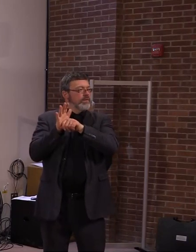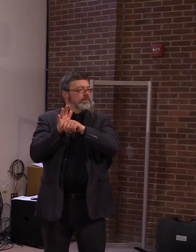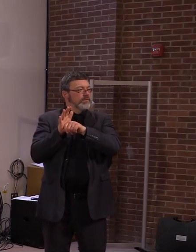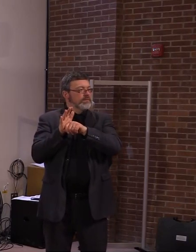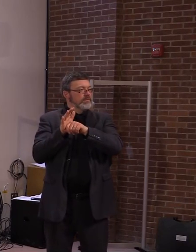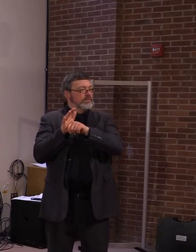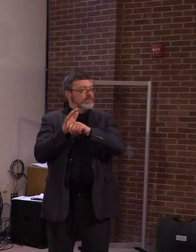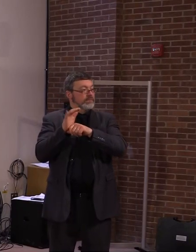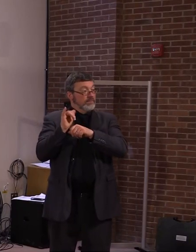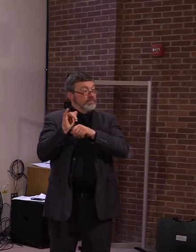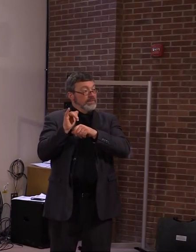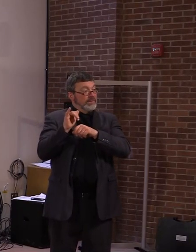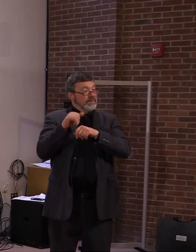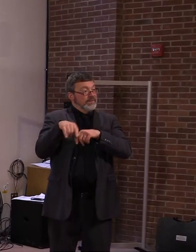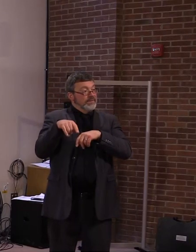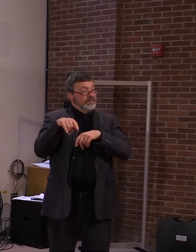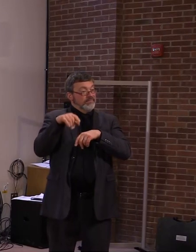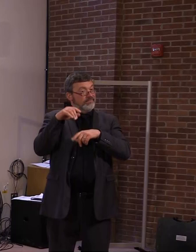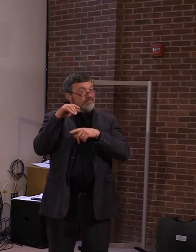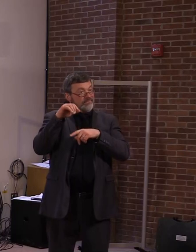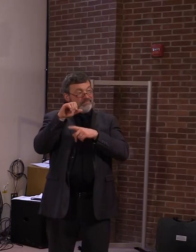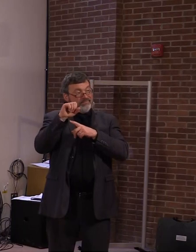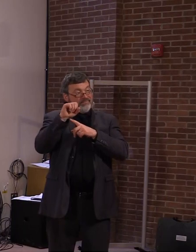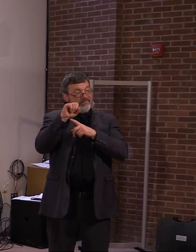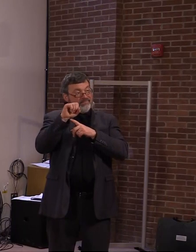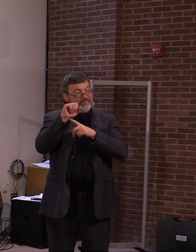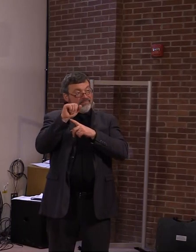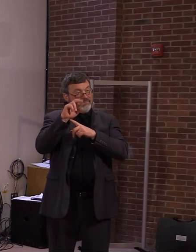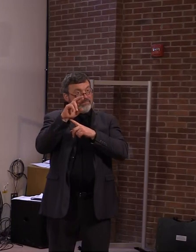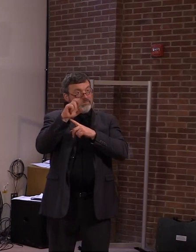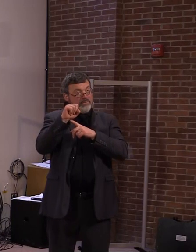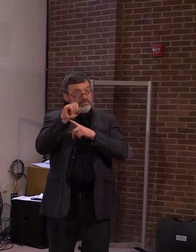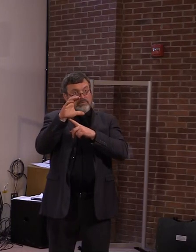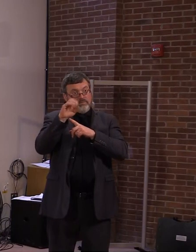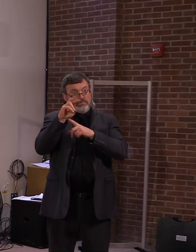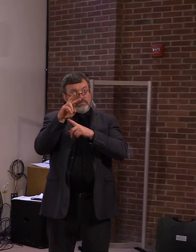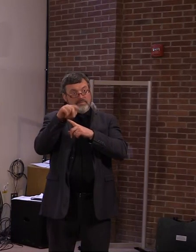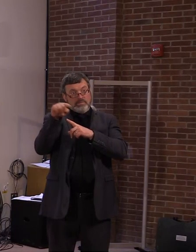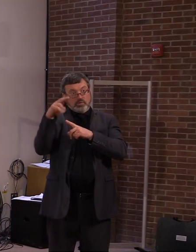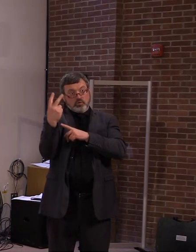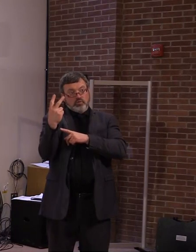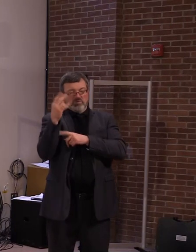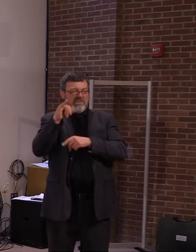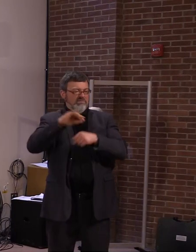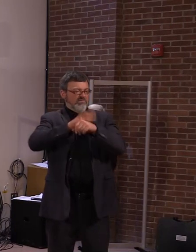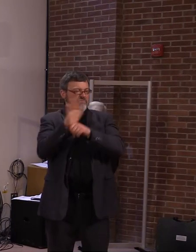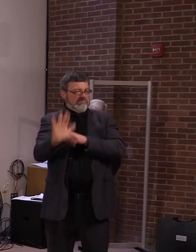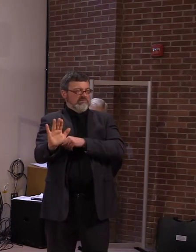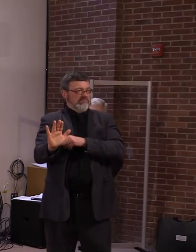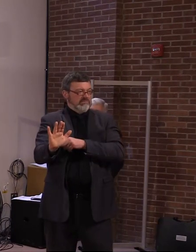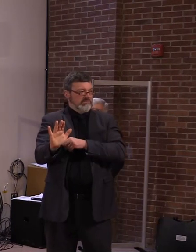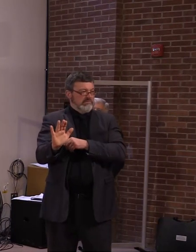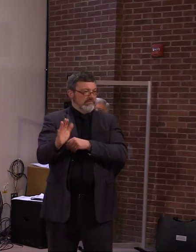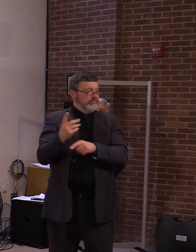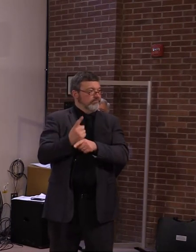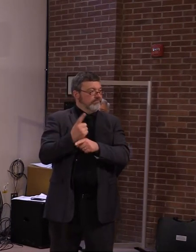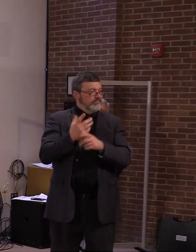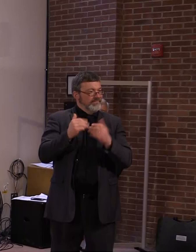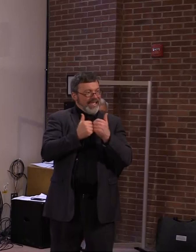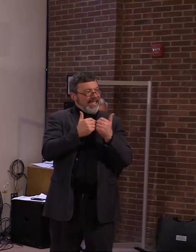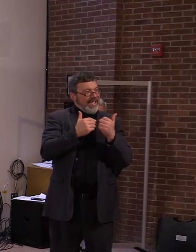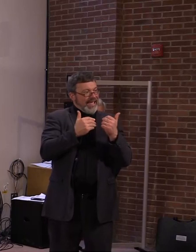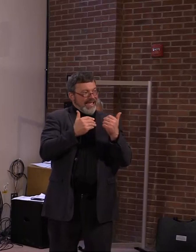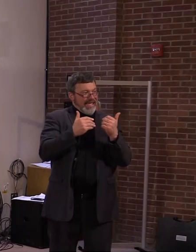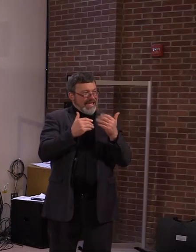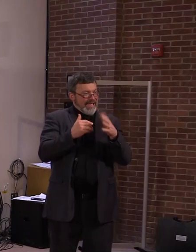complete visibility on that. And our goal is to make it as easy to report as possible so that